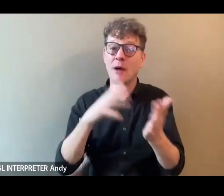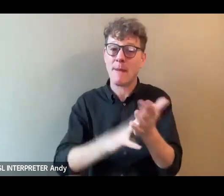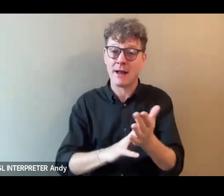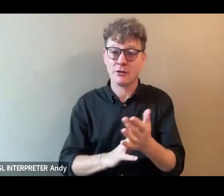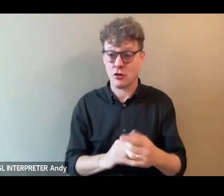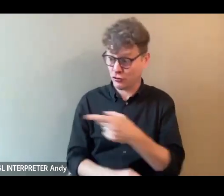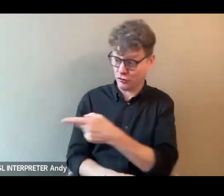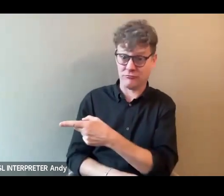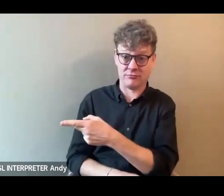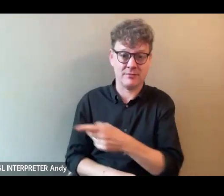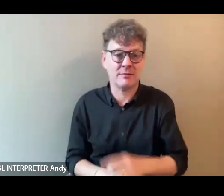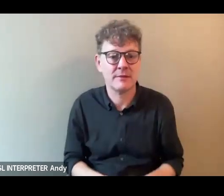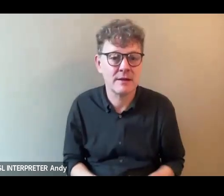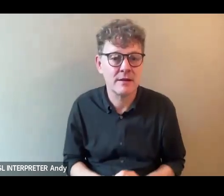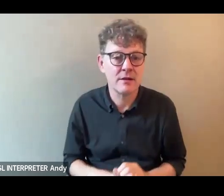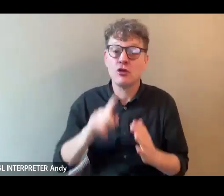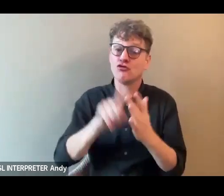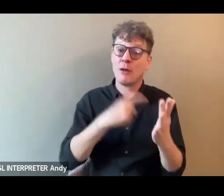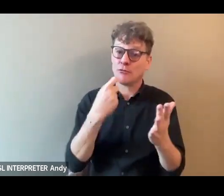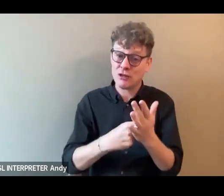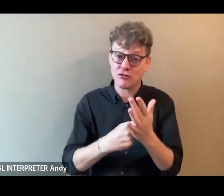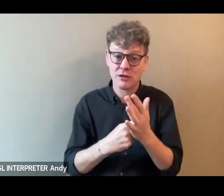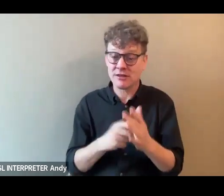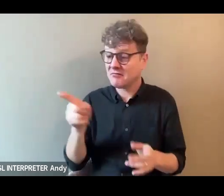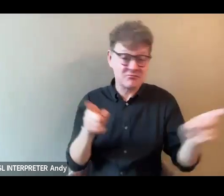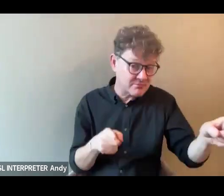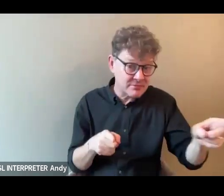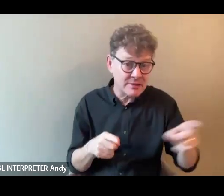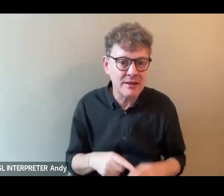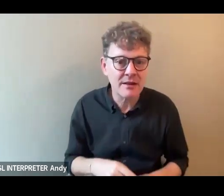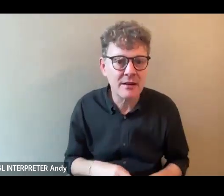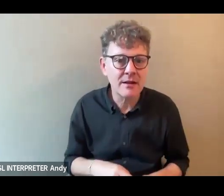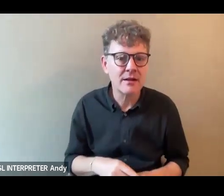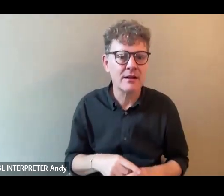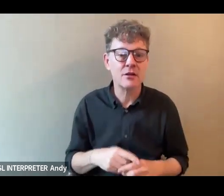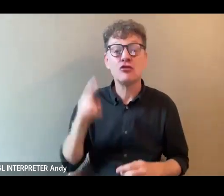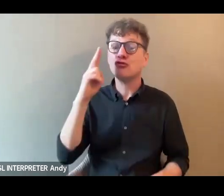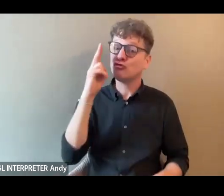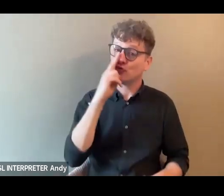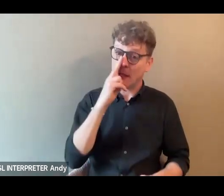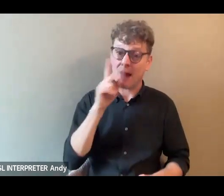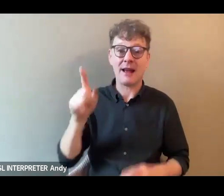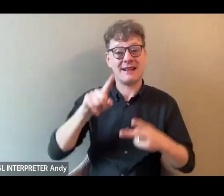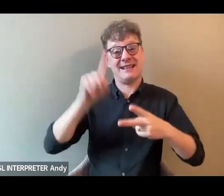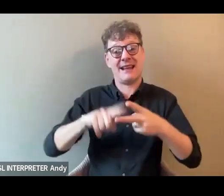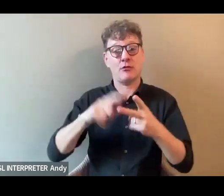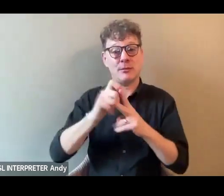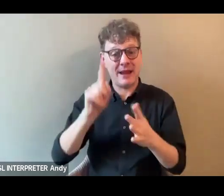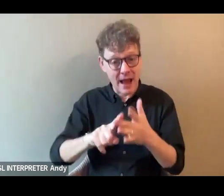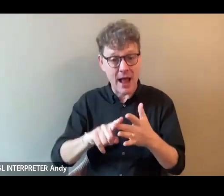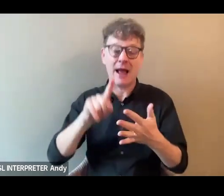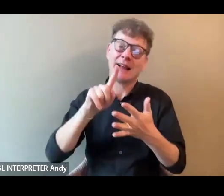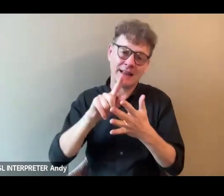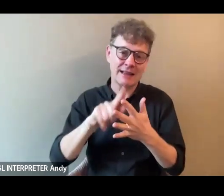here. We've got James Richards over here as Workstream lead. Jemina is the deputy PI and also the EDI